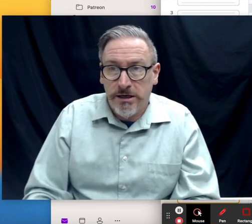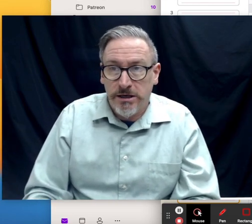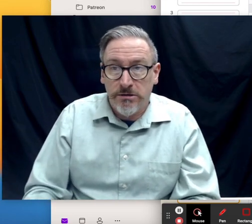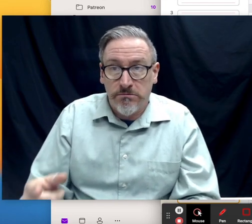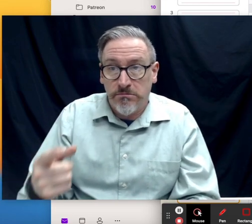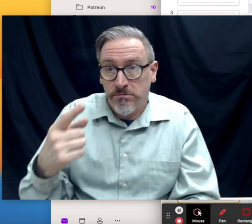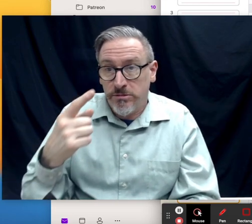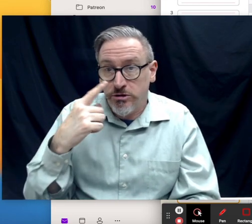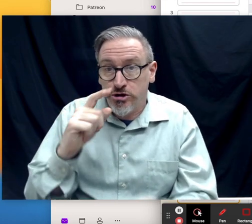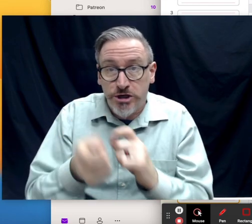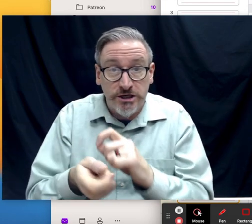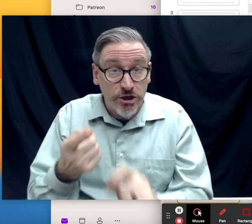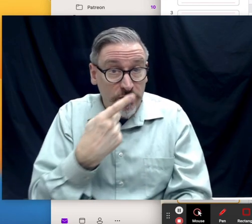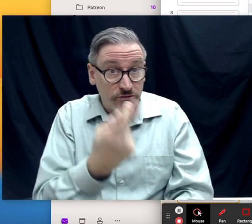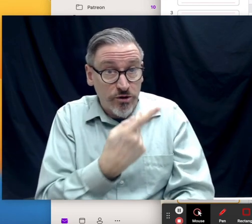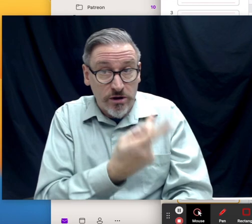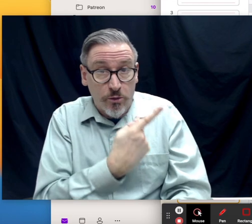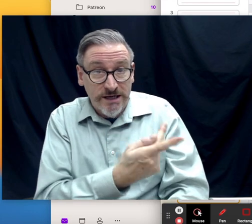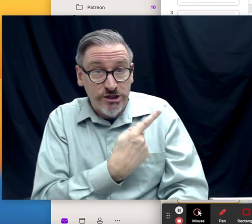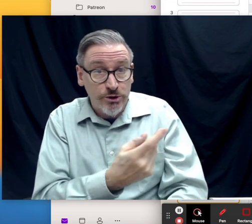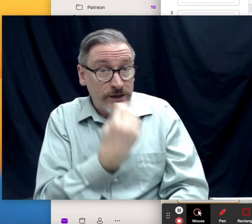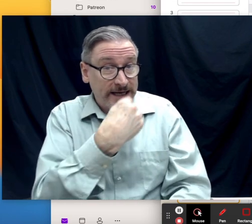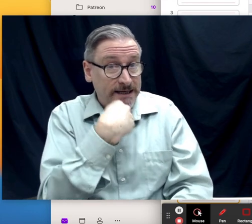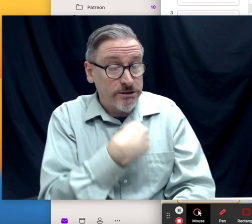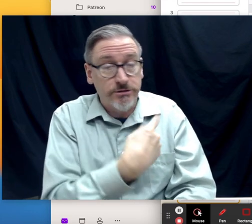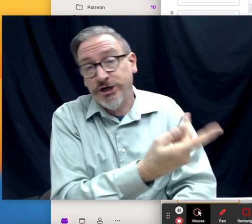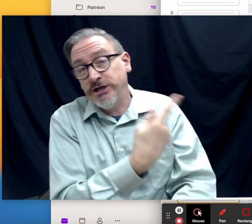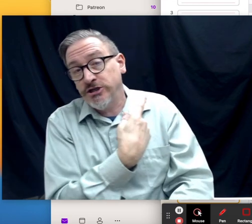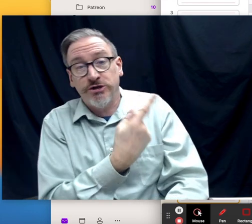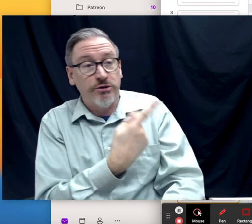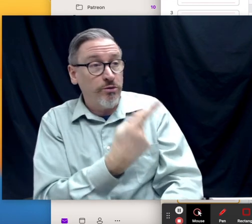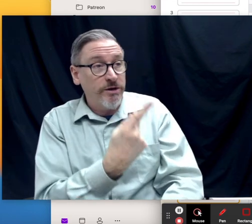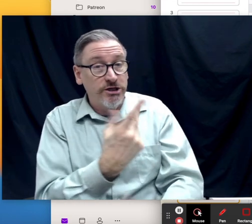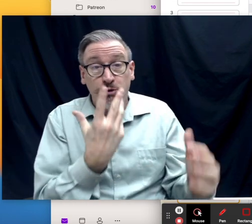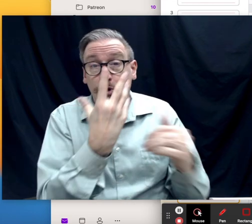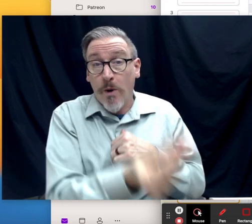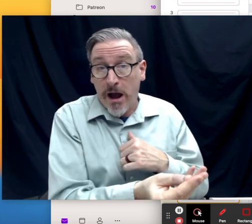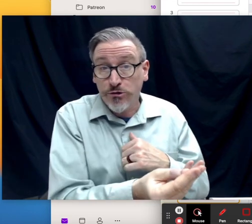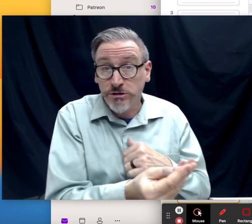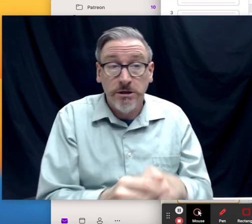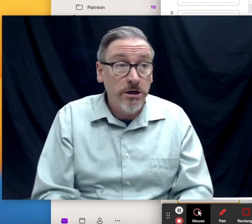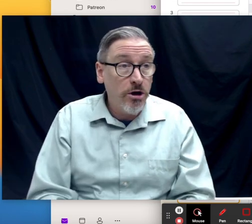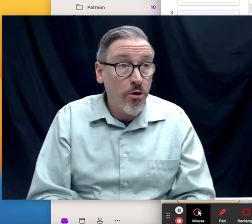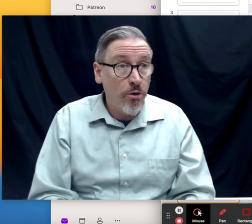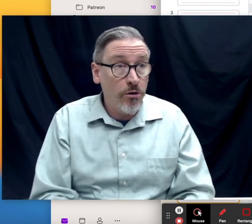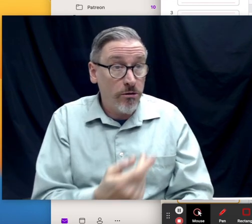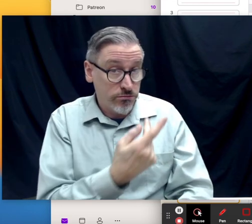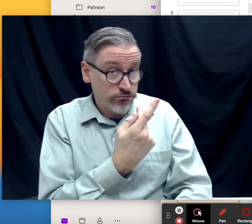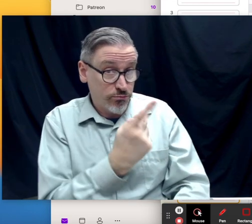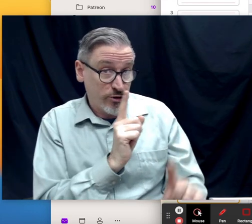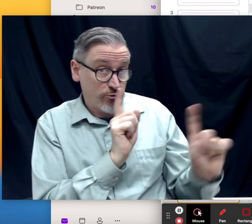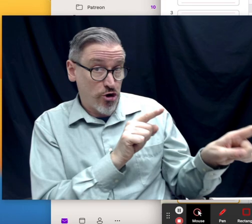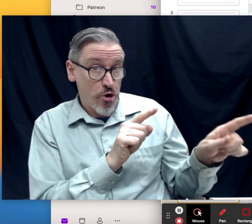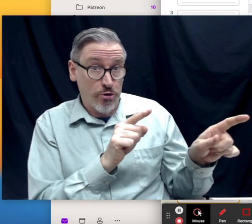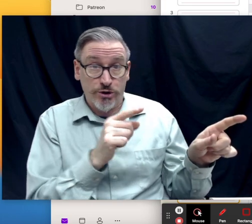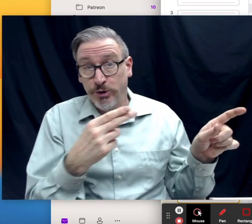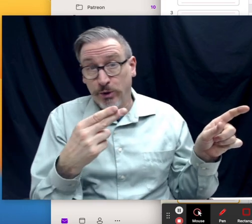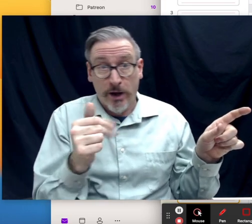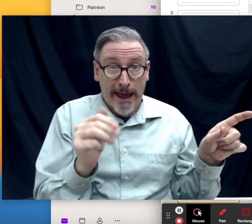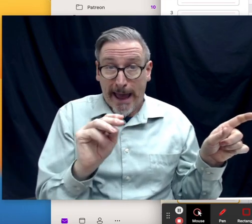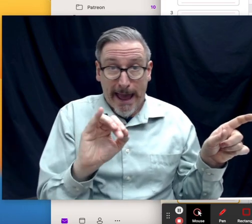uh, Changing we to eat, change it to we to go out or